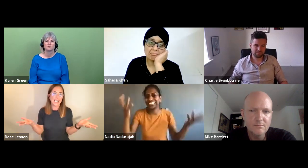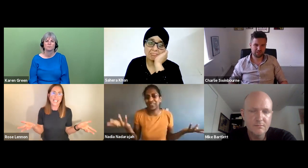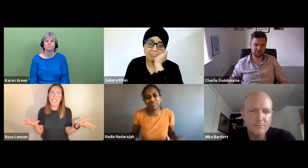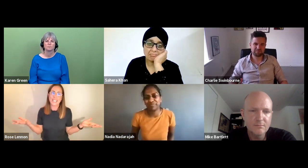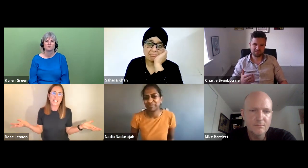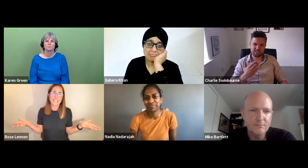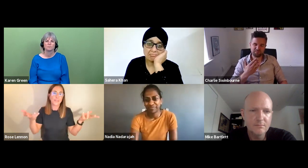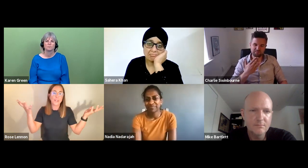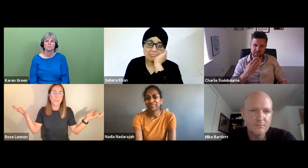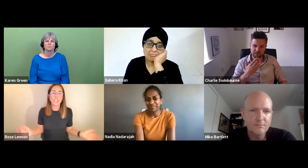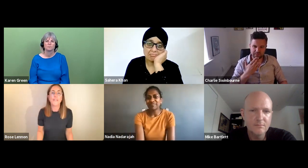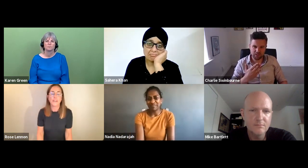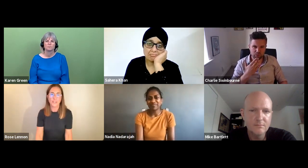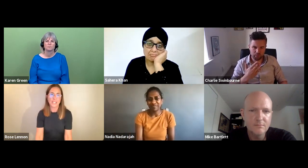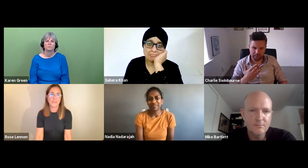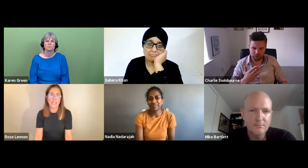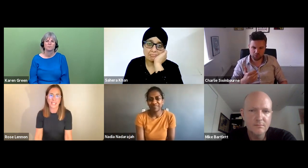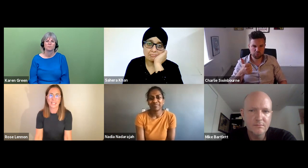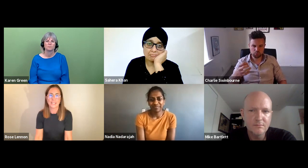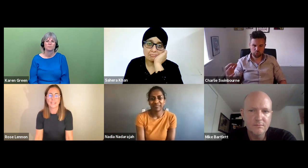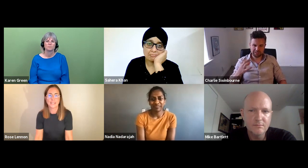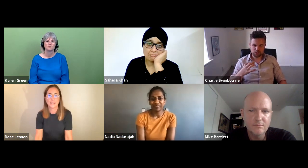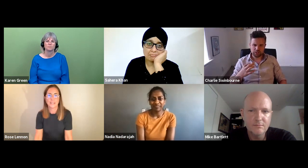yeah, we should have that freedom, I think.